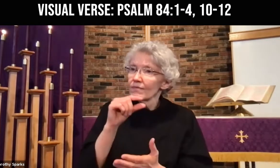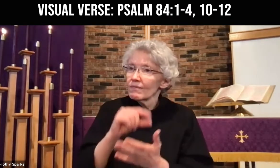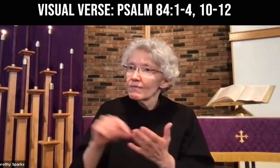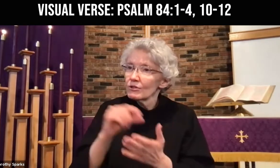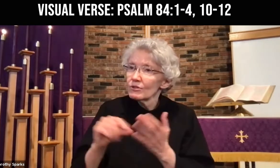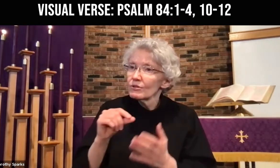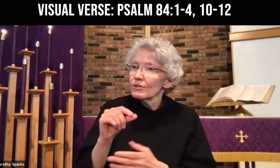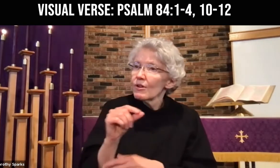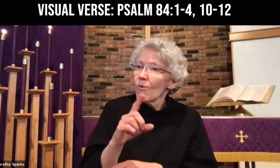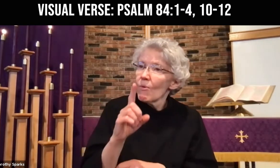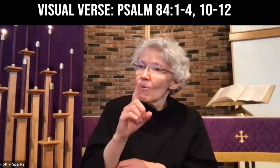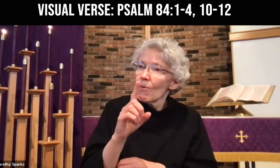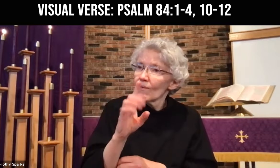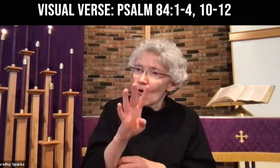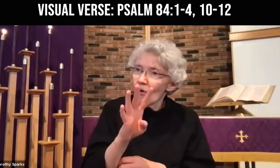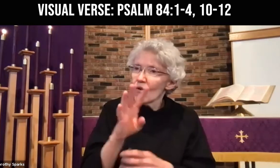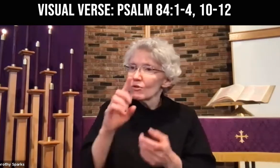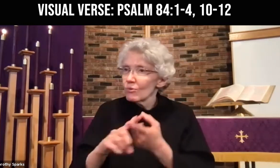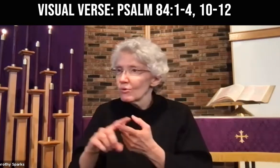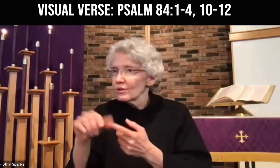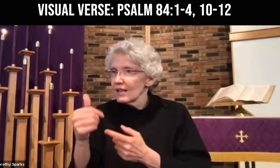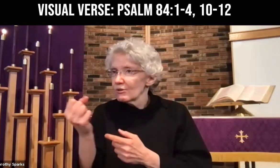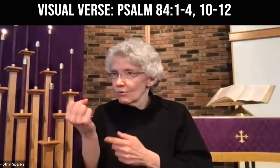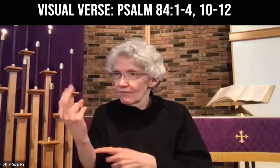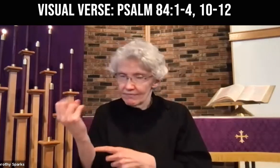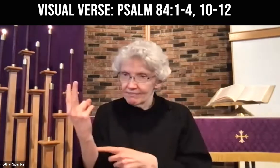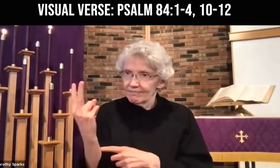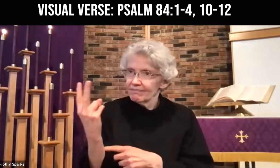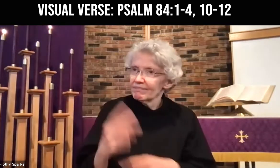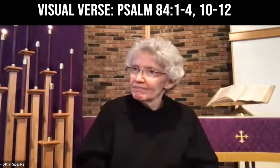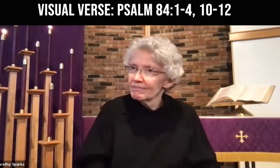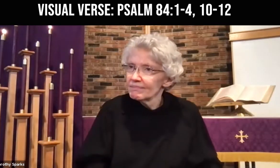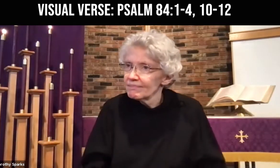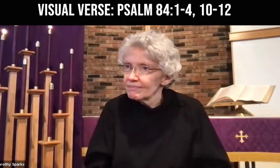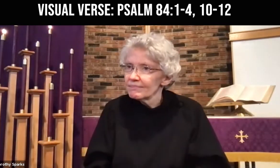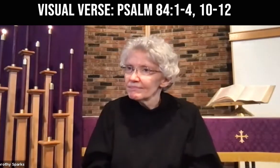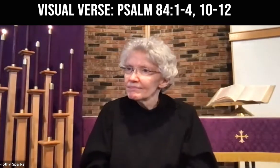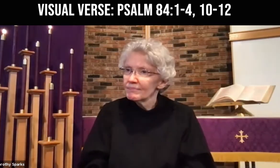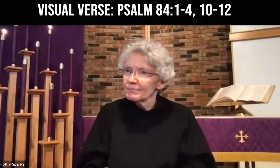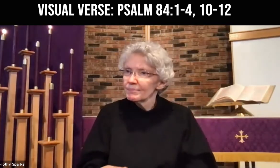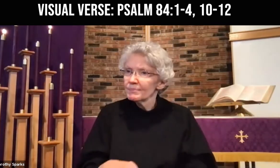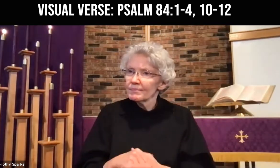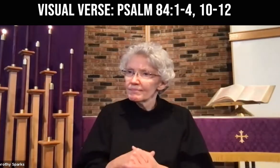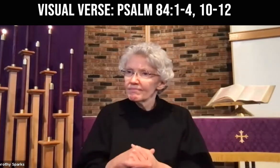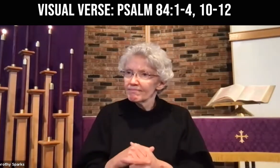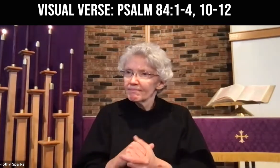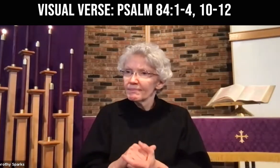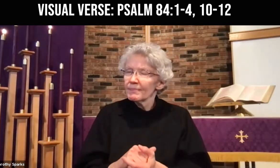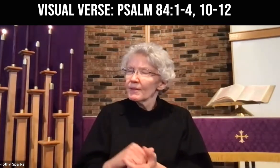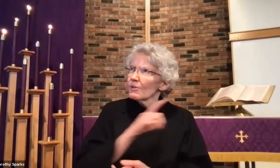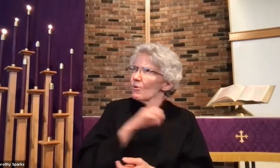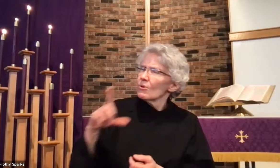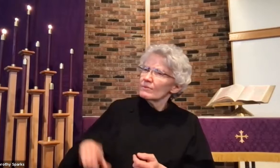And I will be reading from Psalms 84, verses 1 through 4 and 10 through 12.